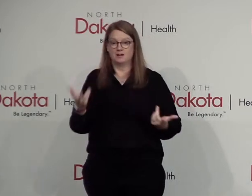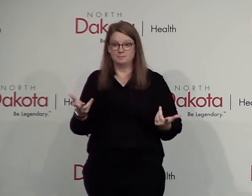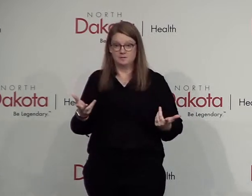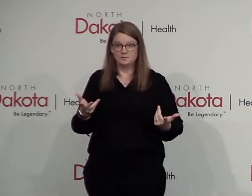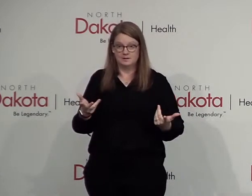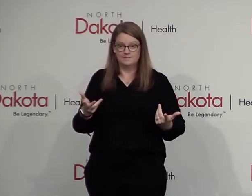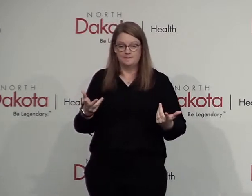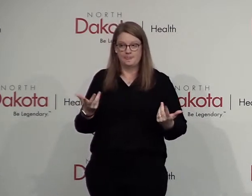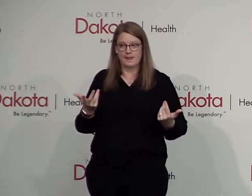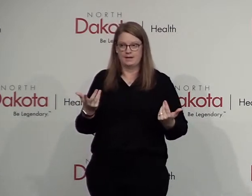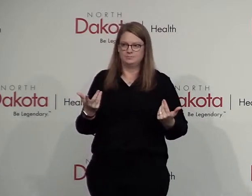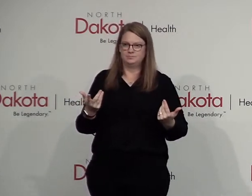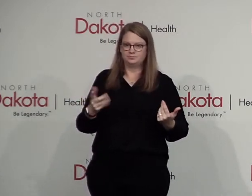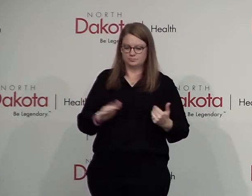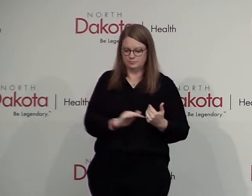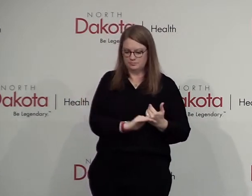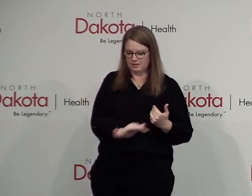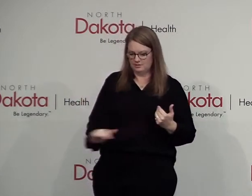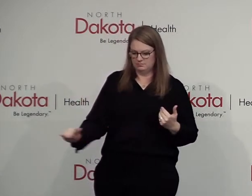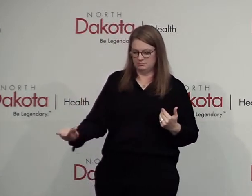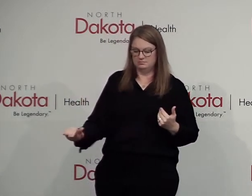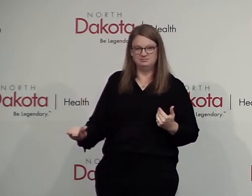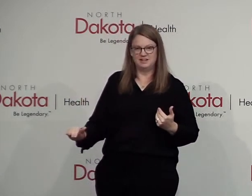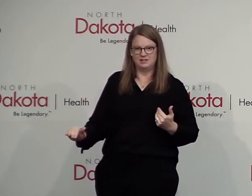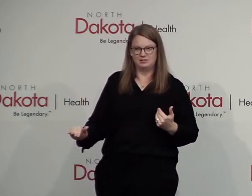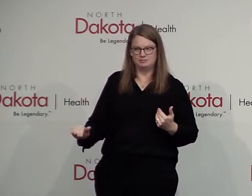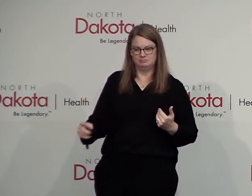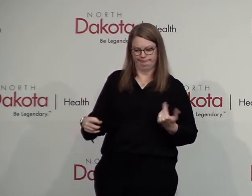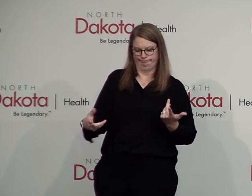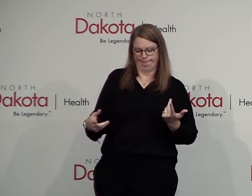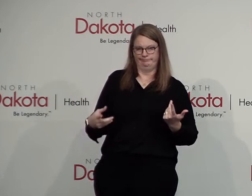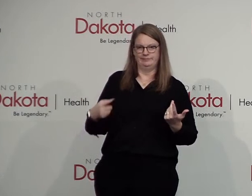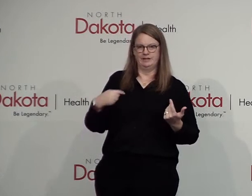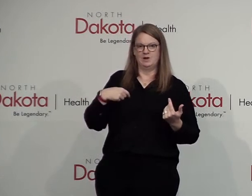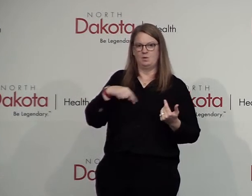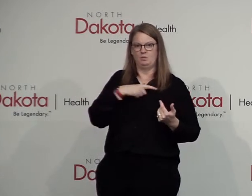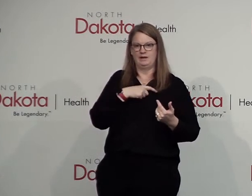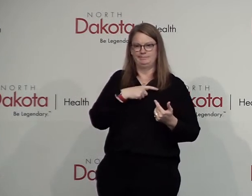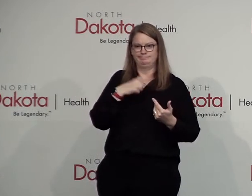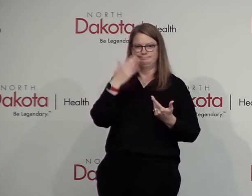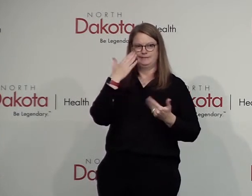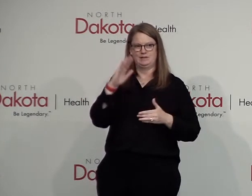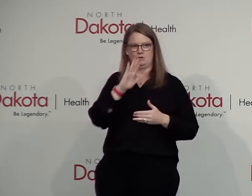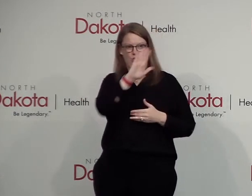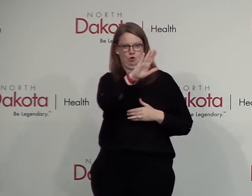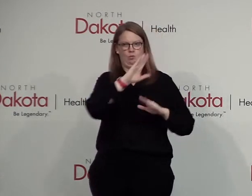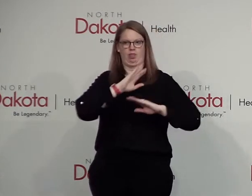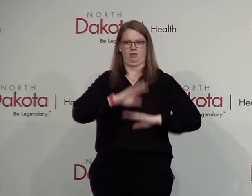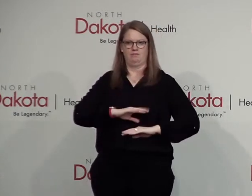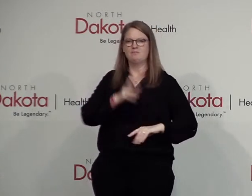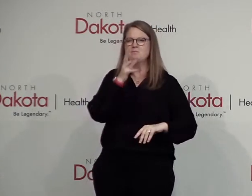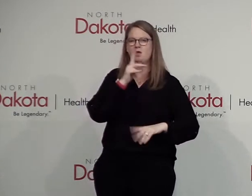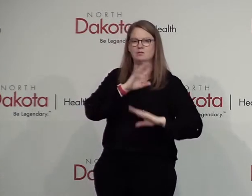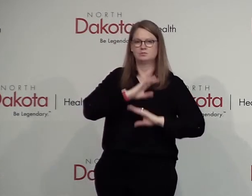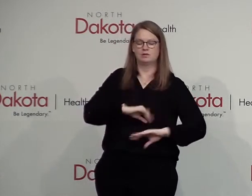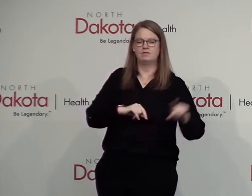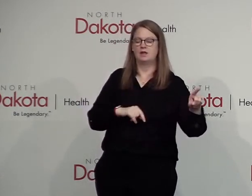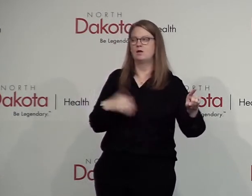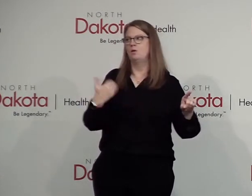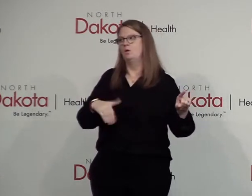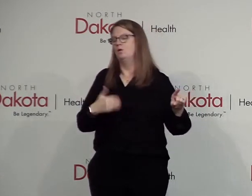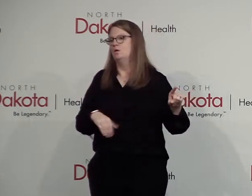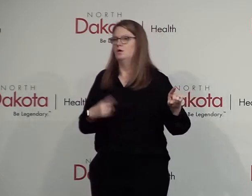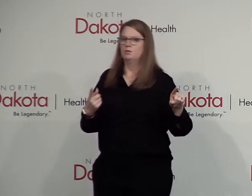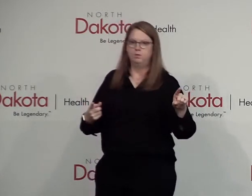age when we were receiving that, we could understand how relieved she was knowing that none of us would ever have to live a life like